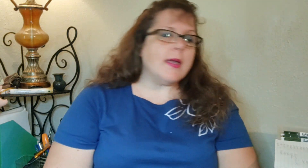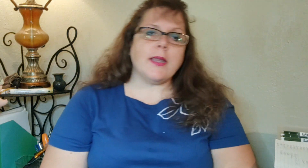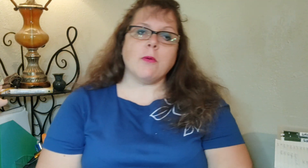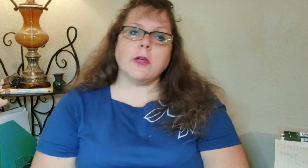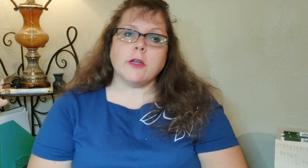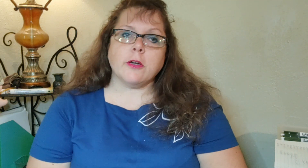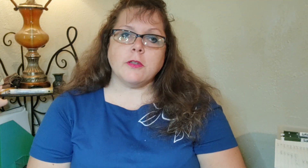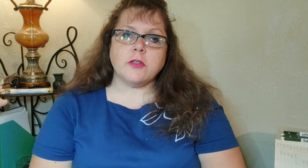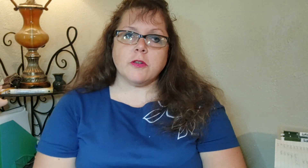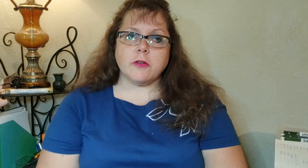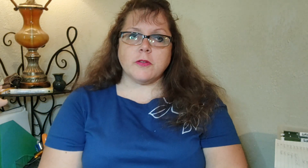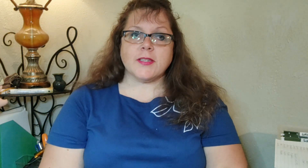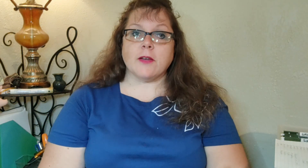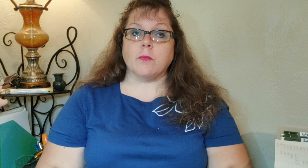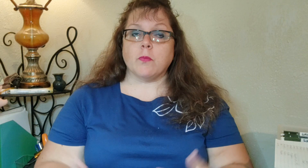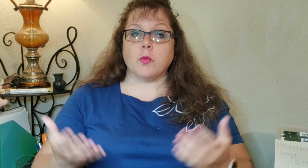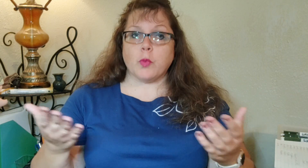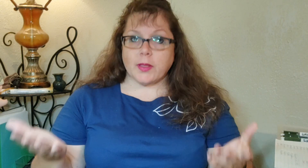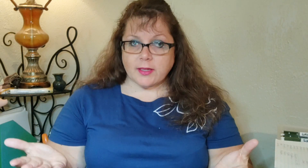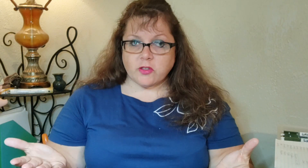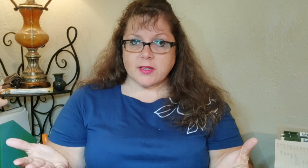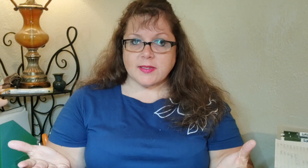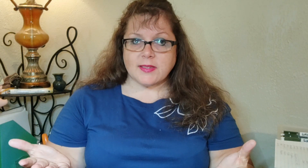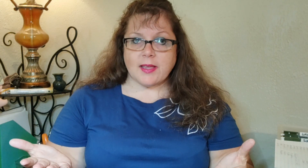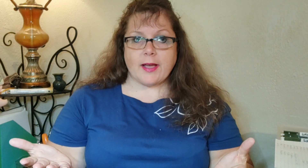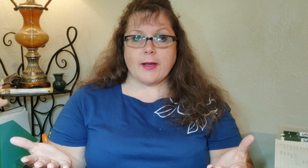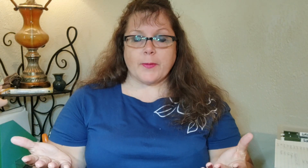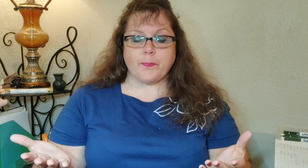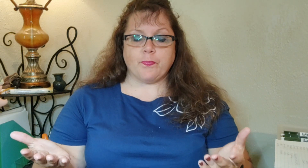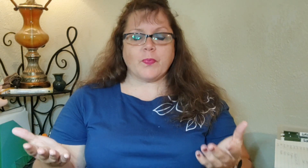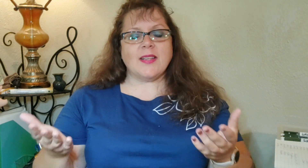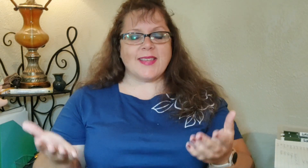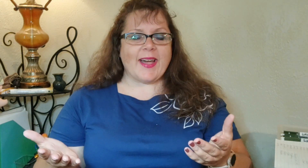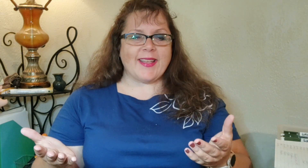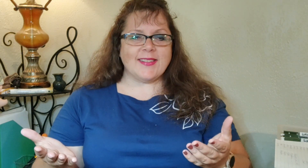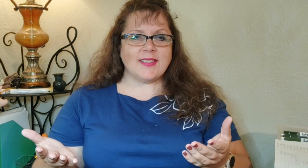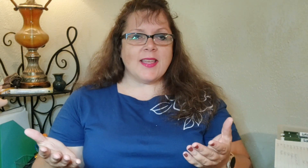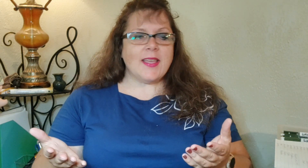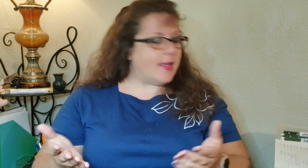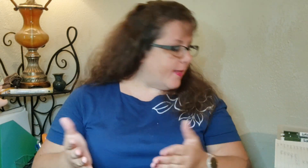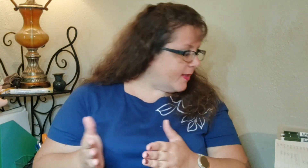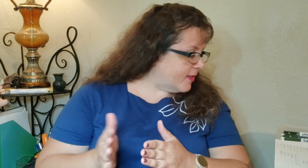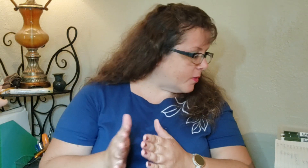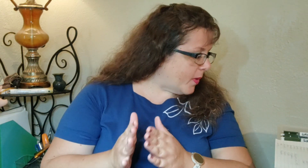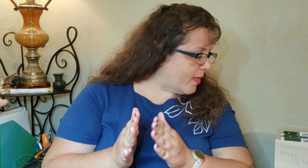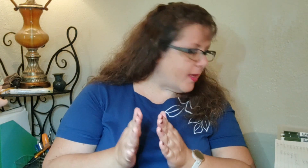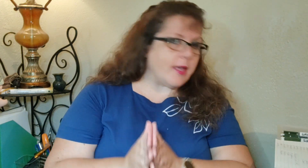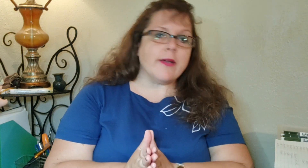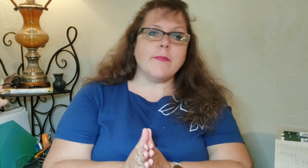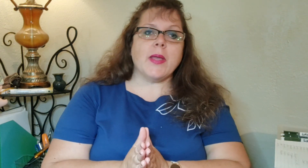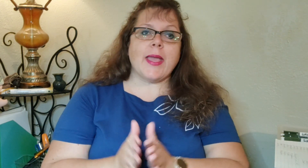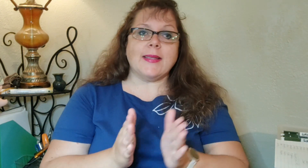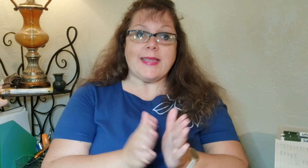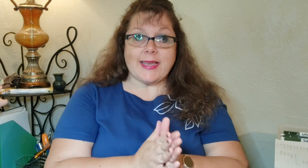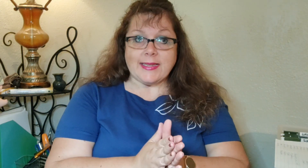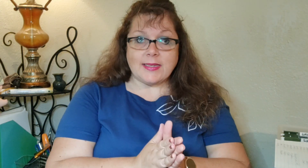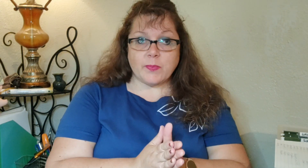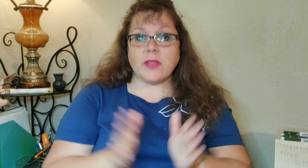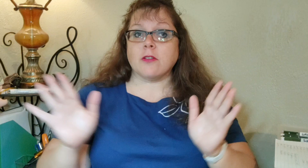And now we're going to go into some religious signs. And this is with M and N, but there's